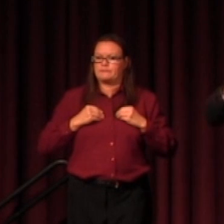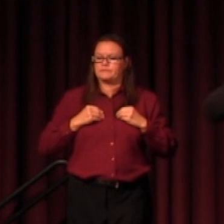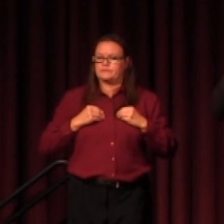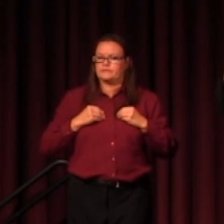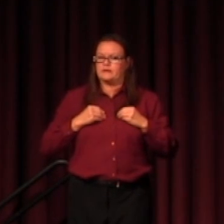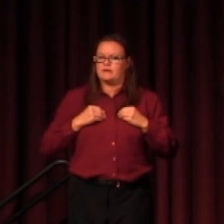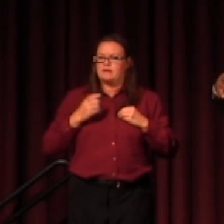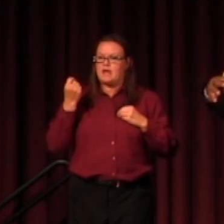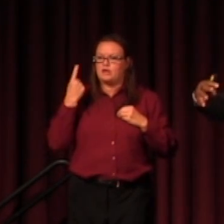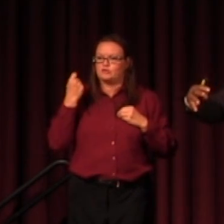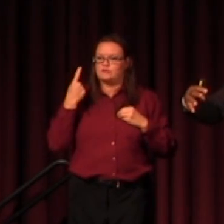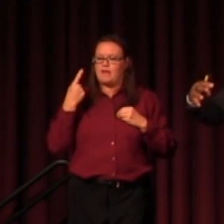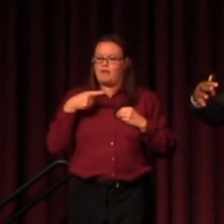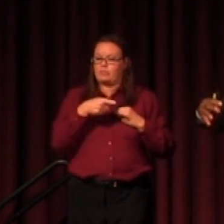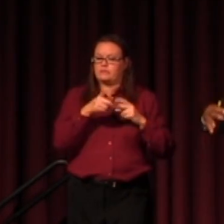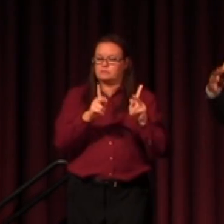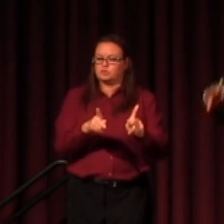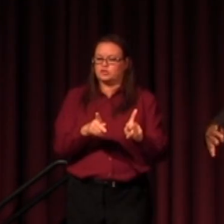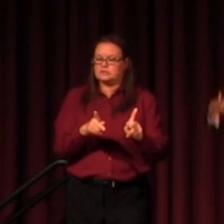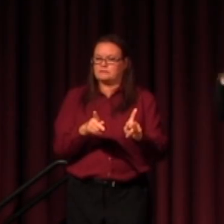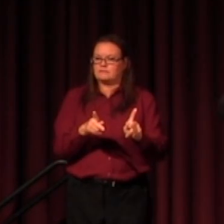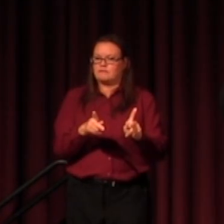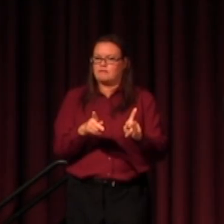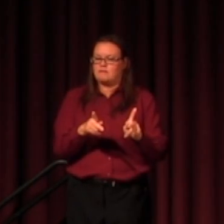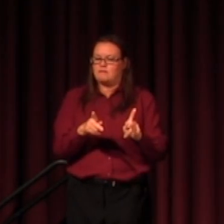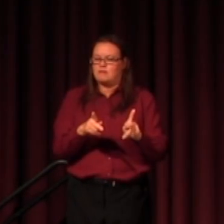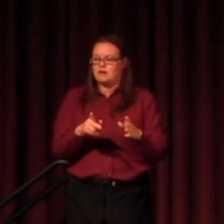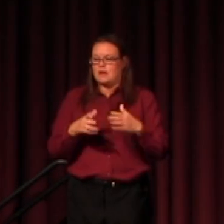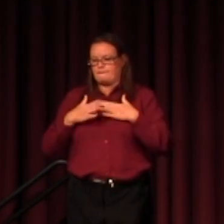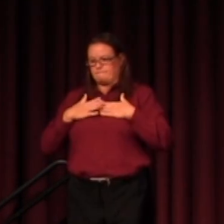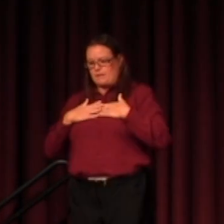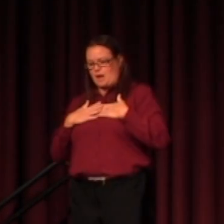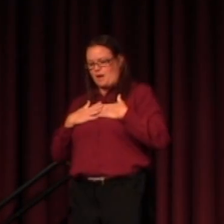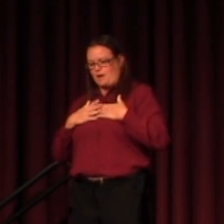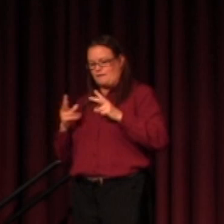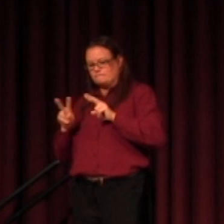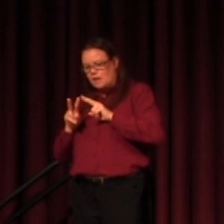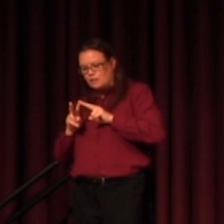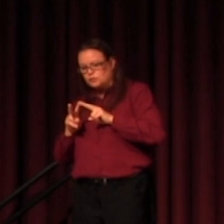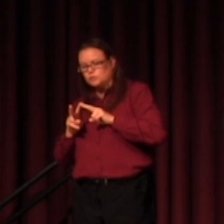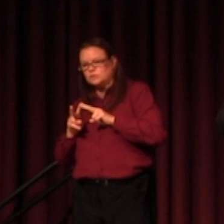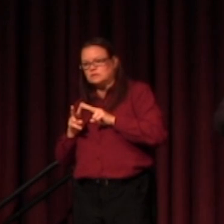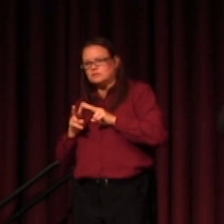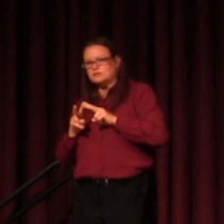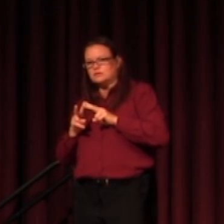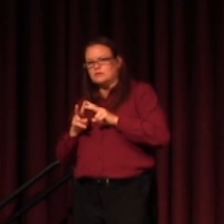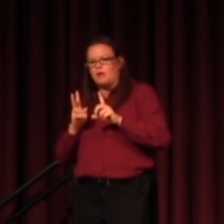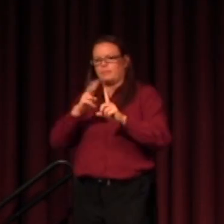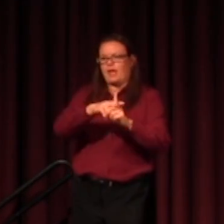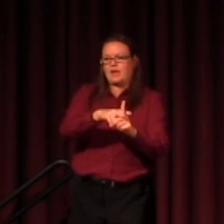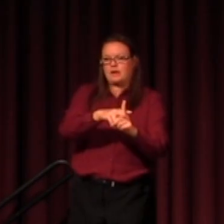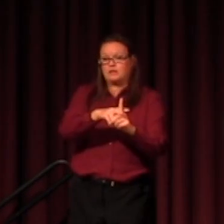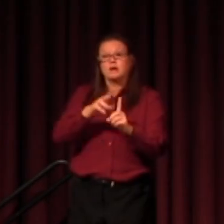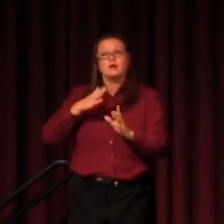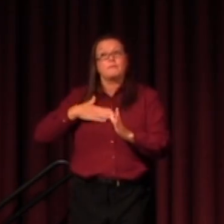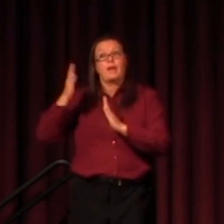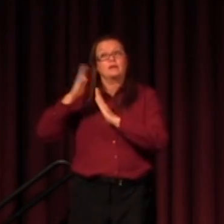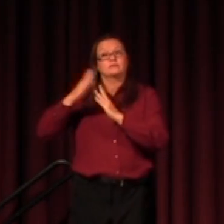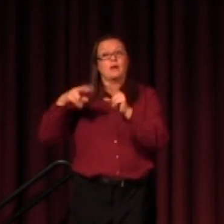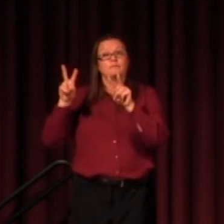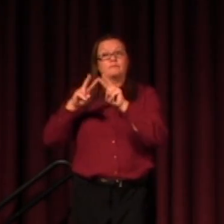That we respond to them in ways that are consistent with our values. My highest value is love.